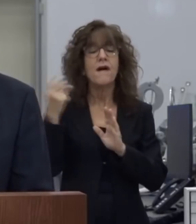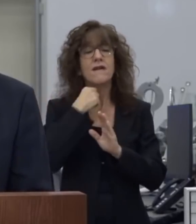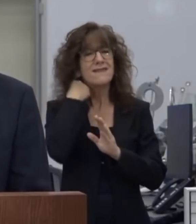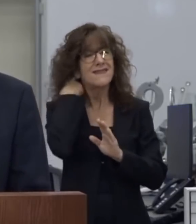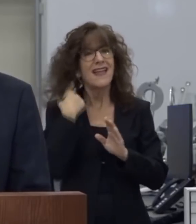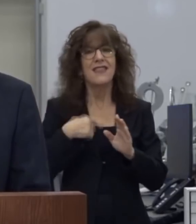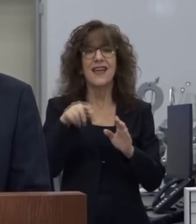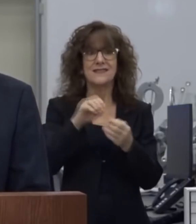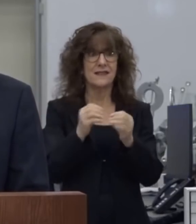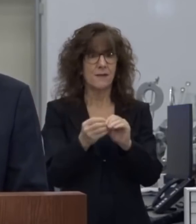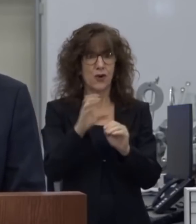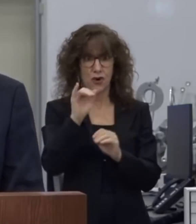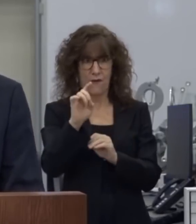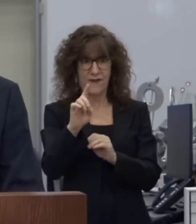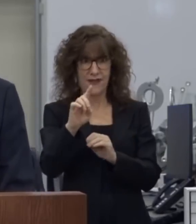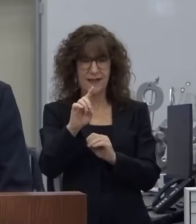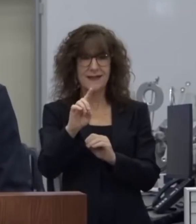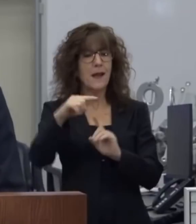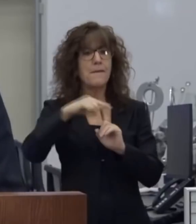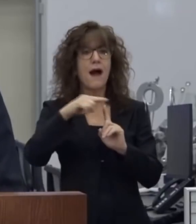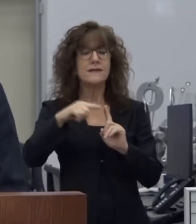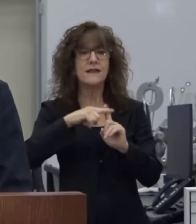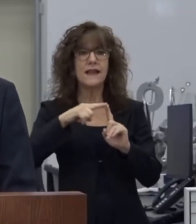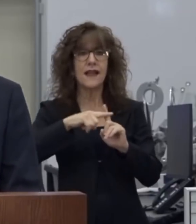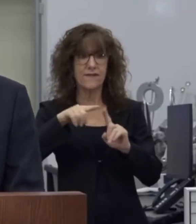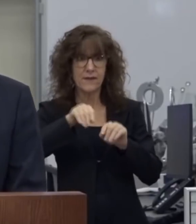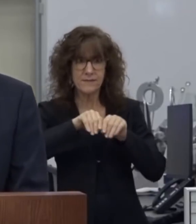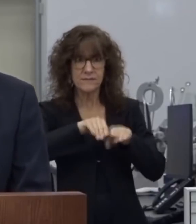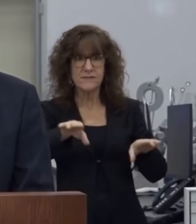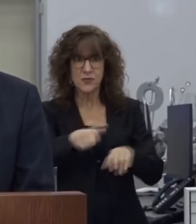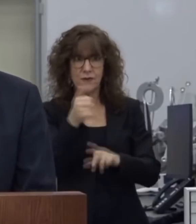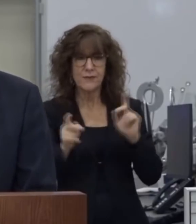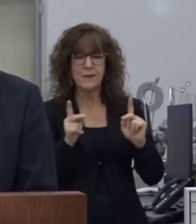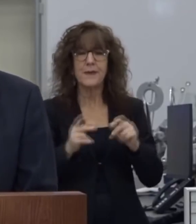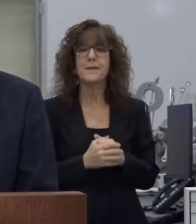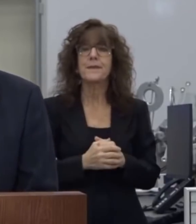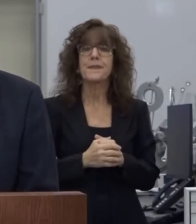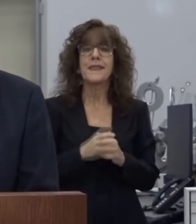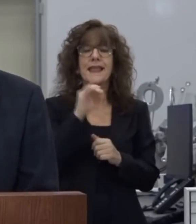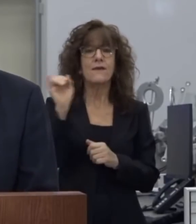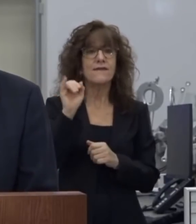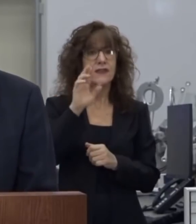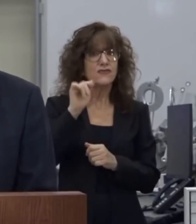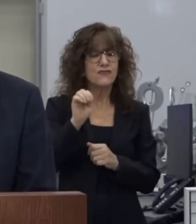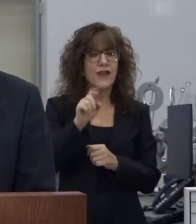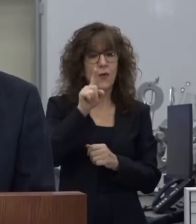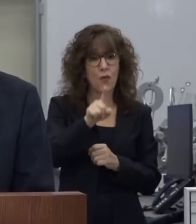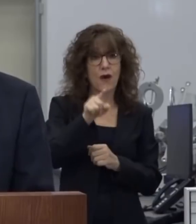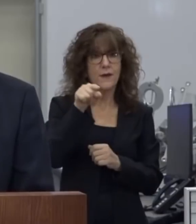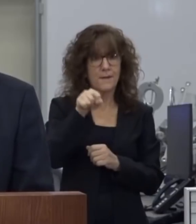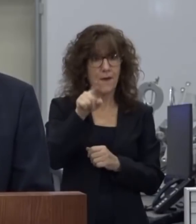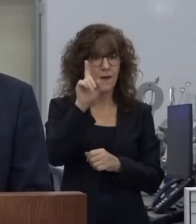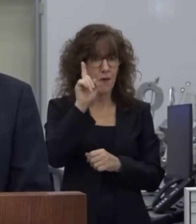rate at which a COVID-positive person passes the virus on to someone else. The county's infection rate is